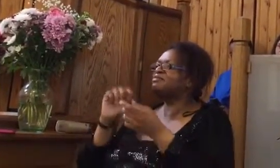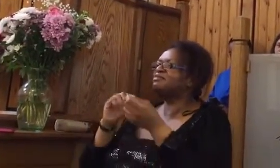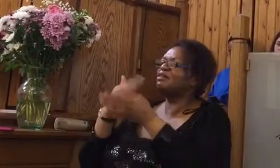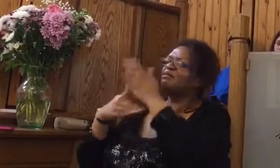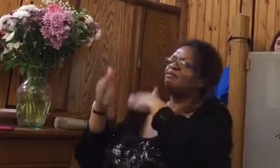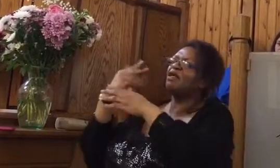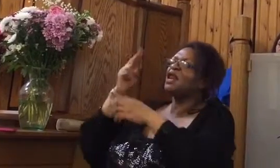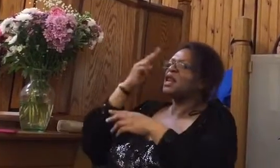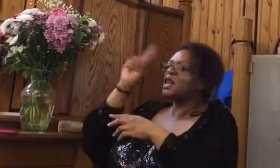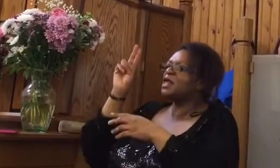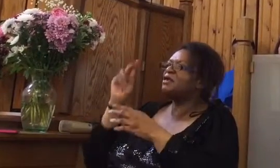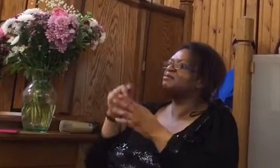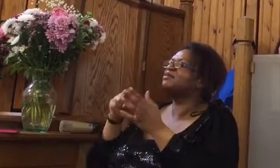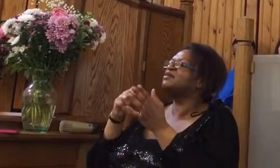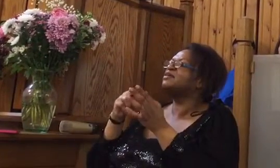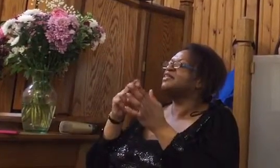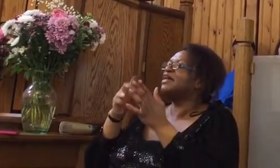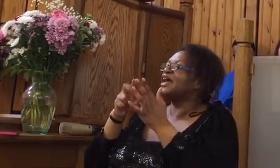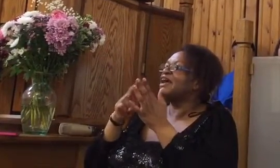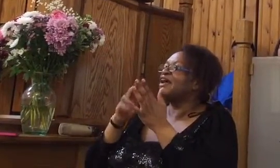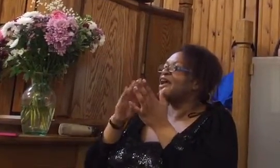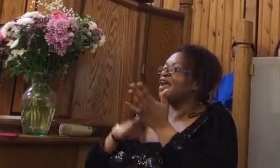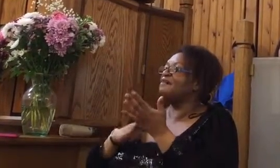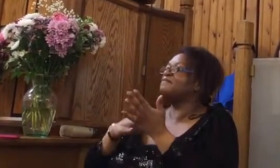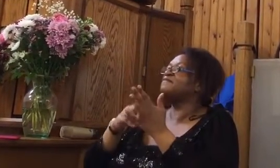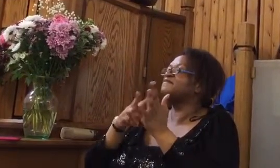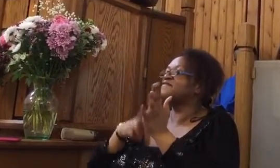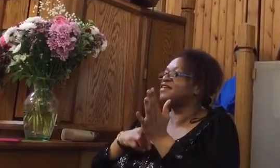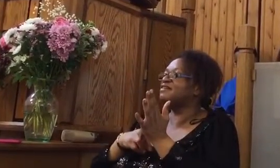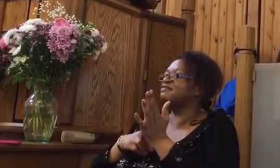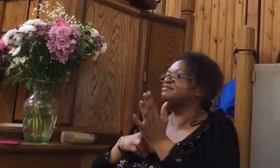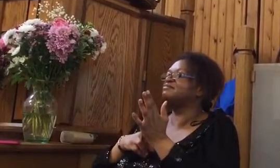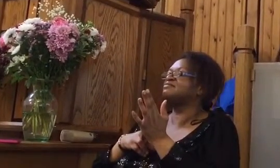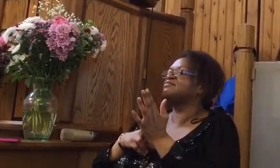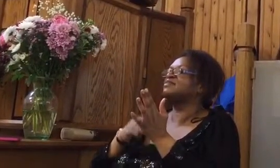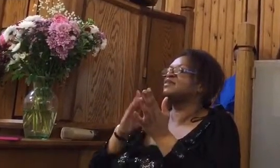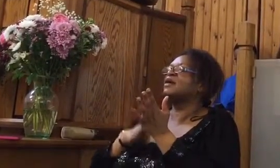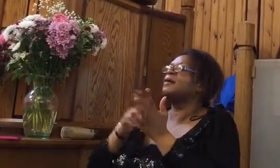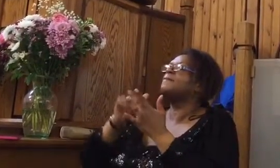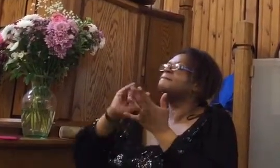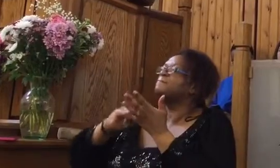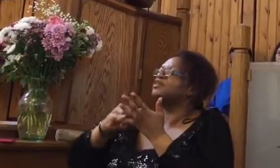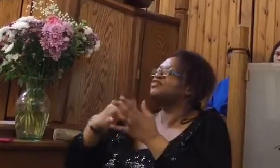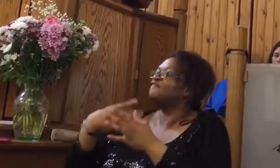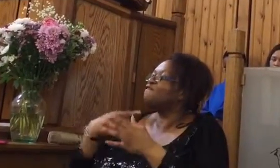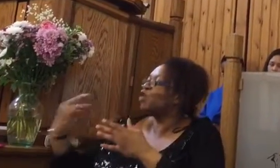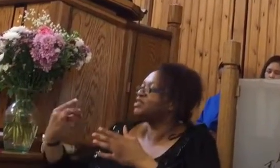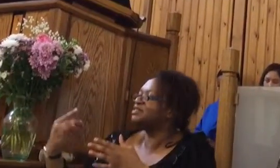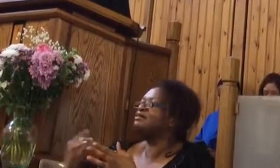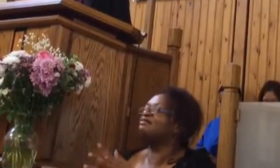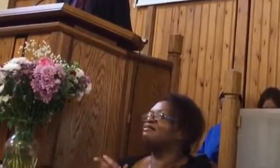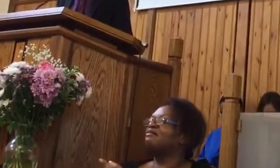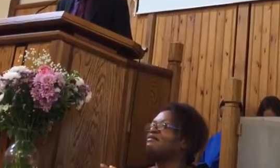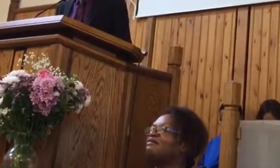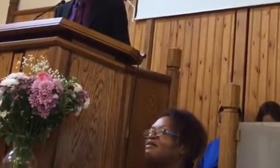MV. MV, which stands for? Missionary Volunteers. It was called Missionary Volunteers.